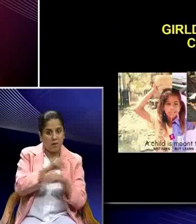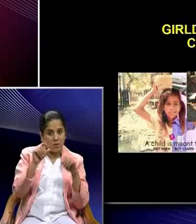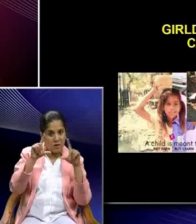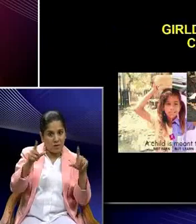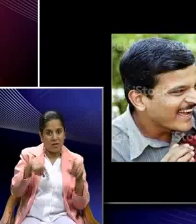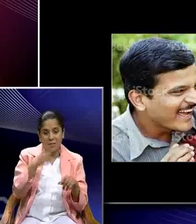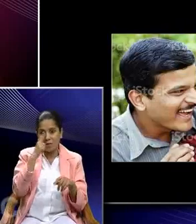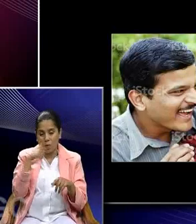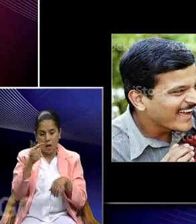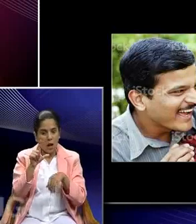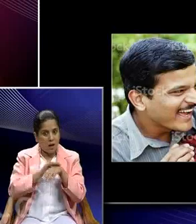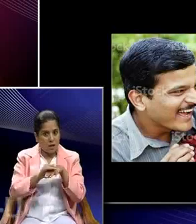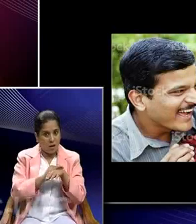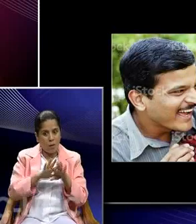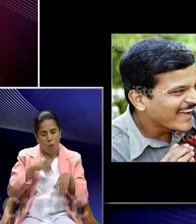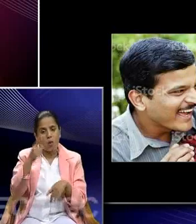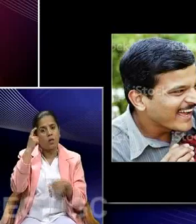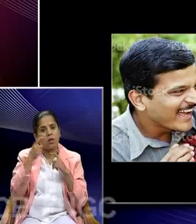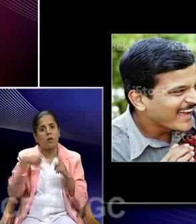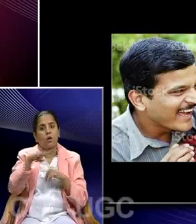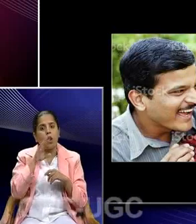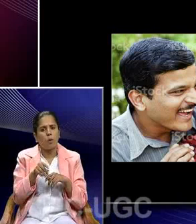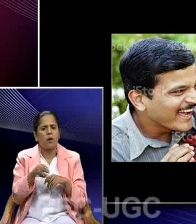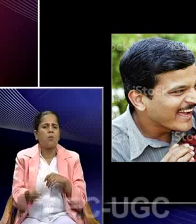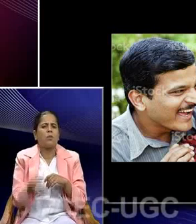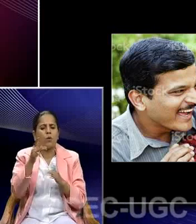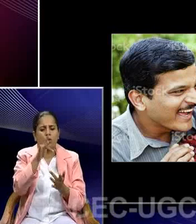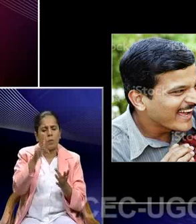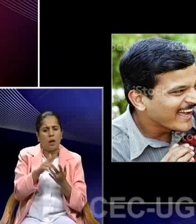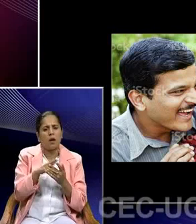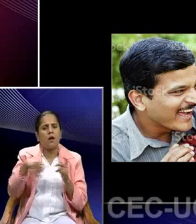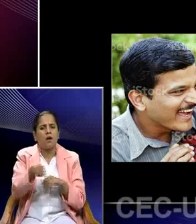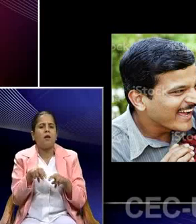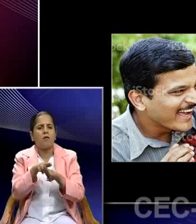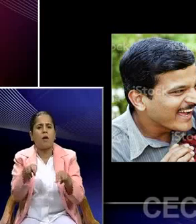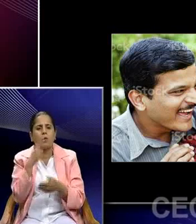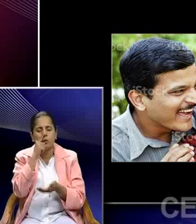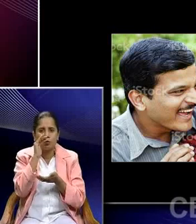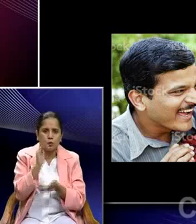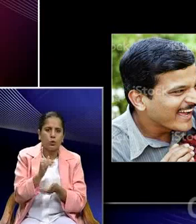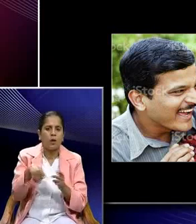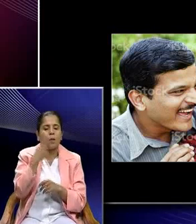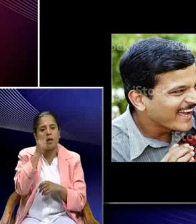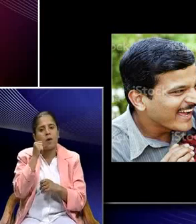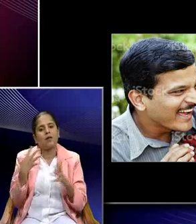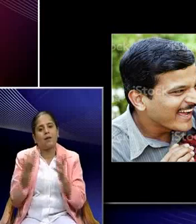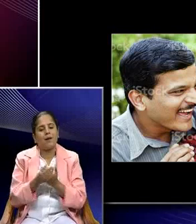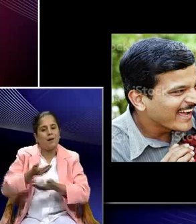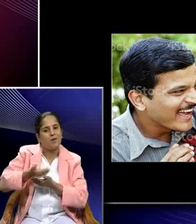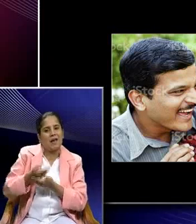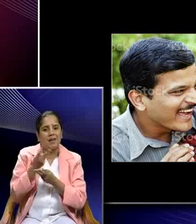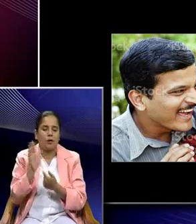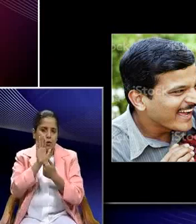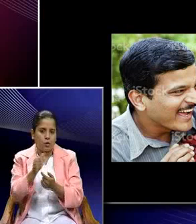the girl labor, or you can think of a more typical middle class picture of a little girl with her parents. So